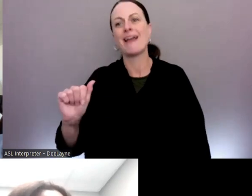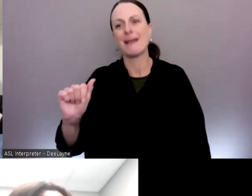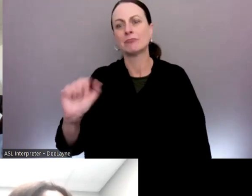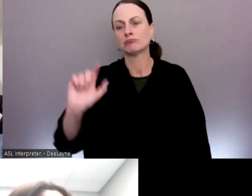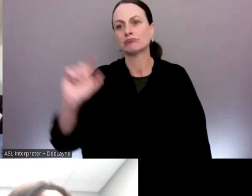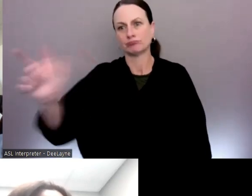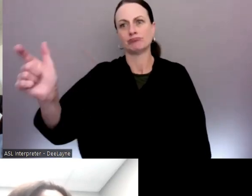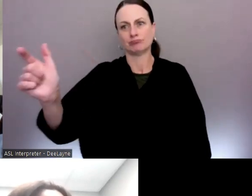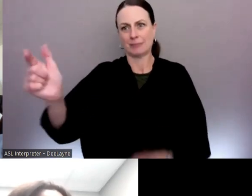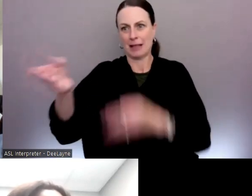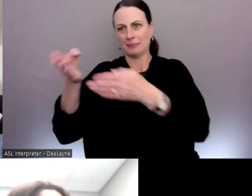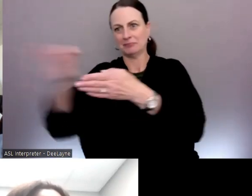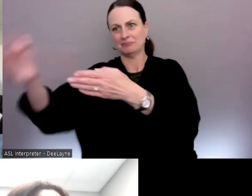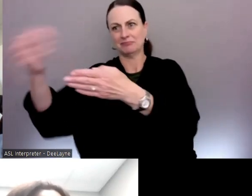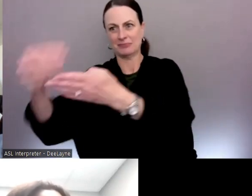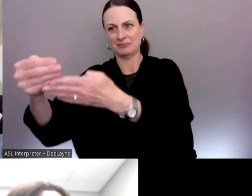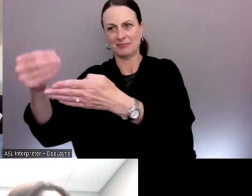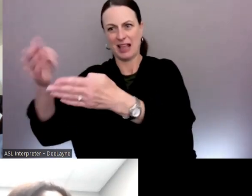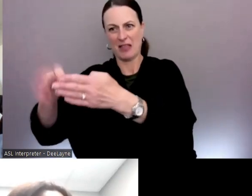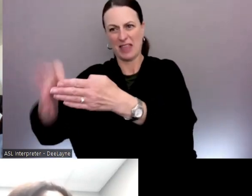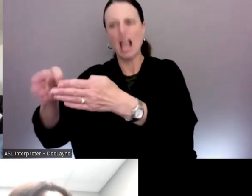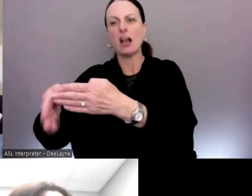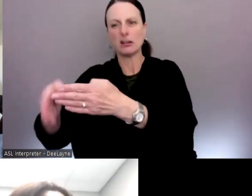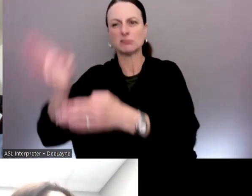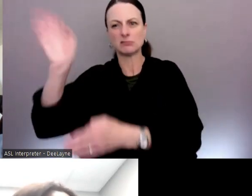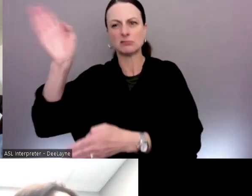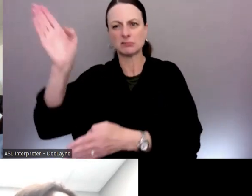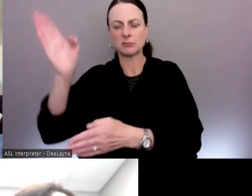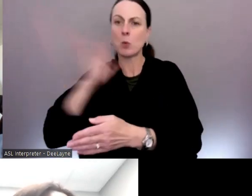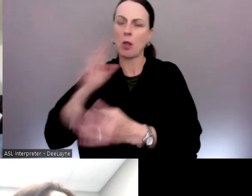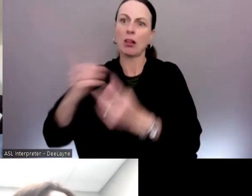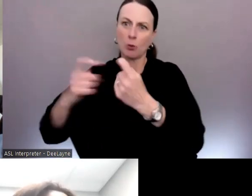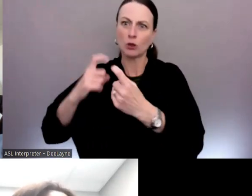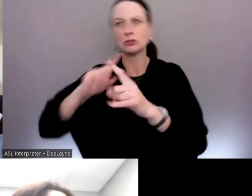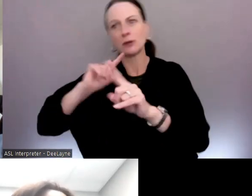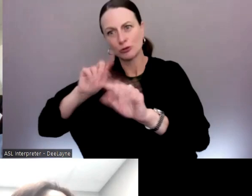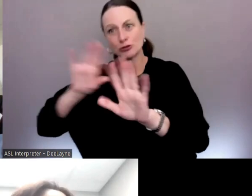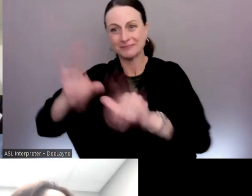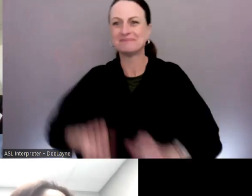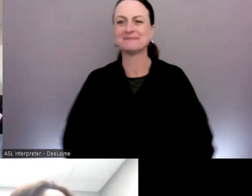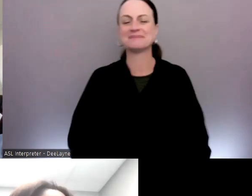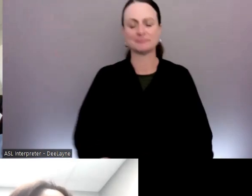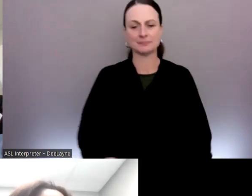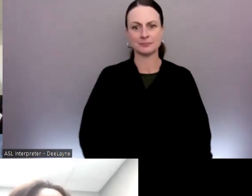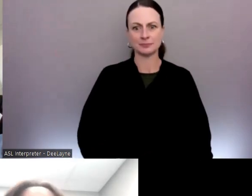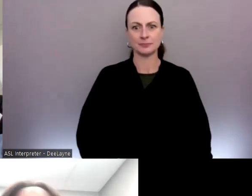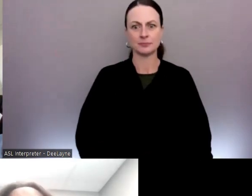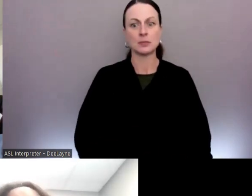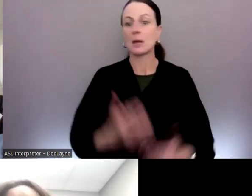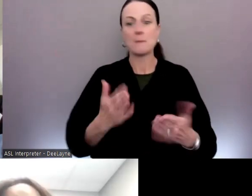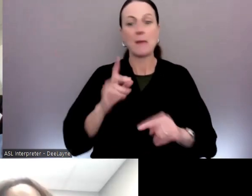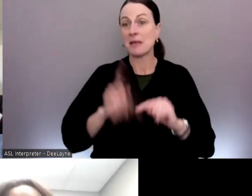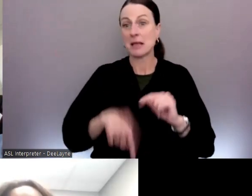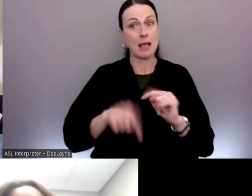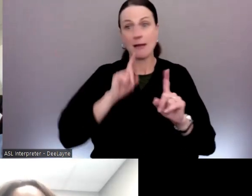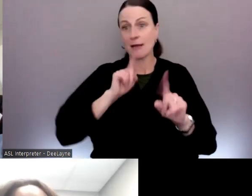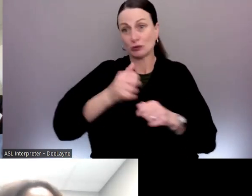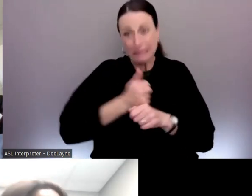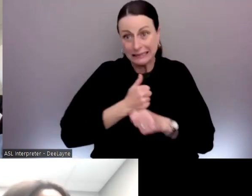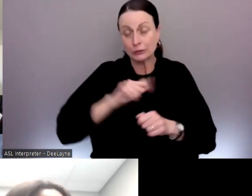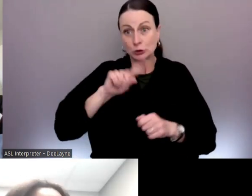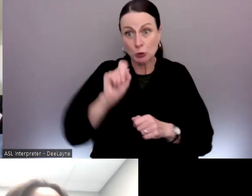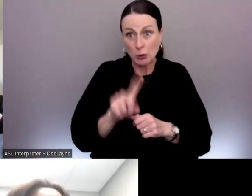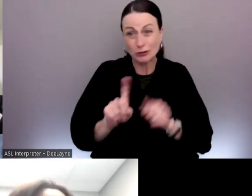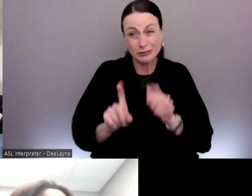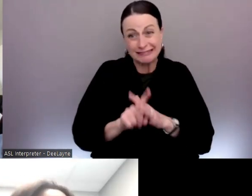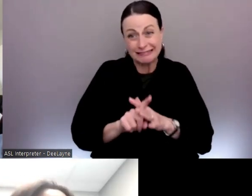after Dr. Hampton concludes her speaking. Recognizing that we may not be able to get to every question submitted, we'll do our